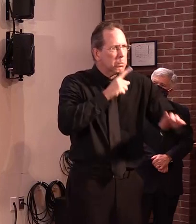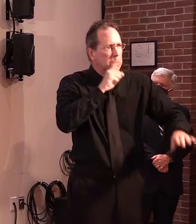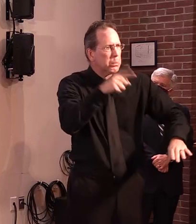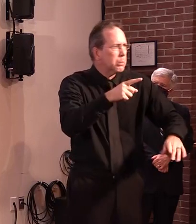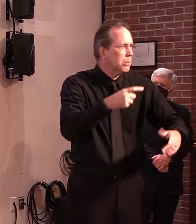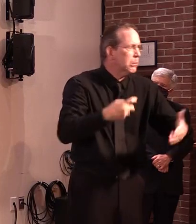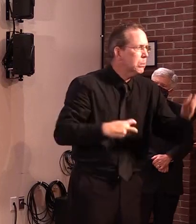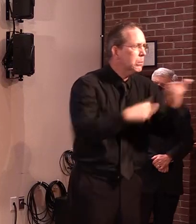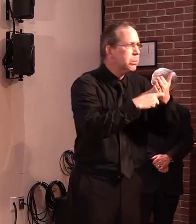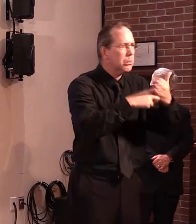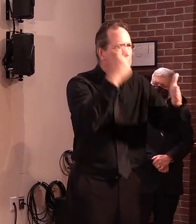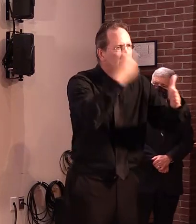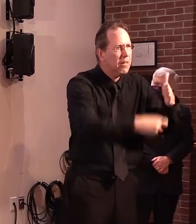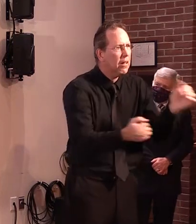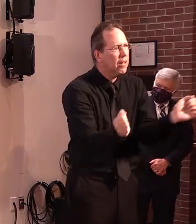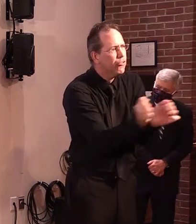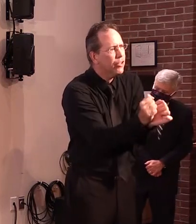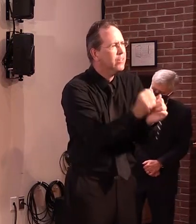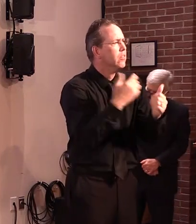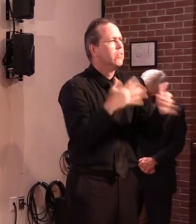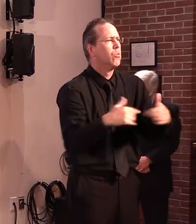We'll now go to Wilson from the AP.